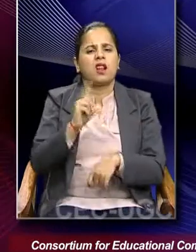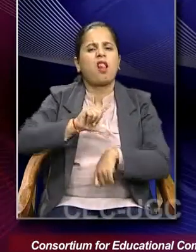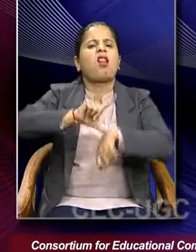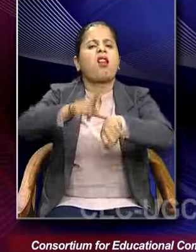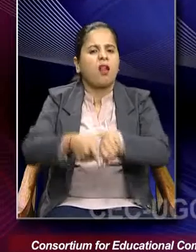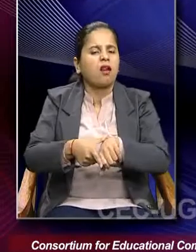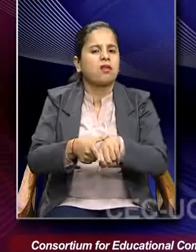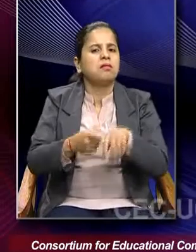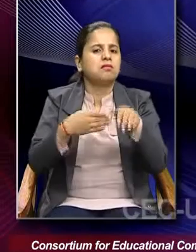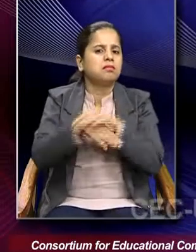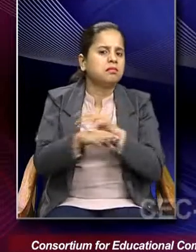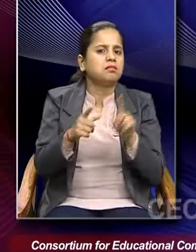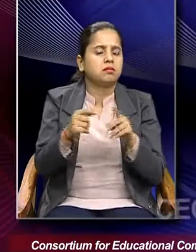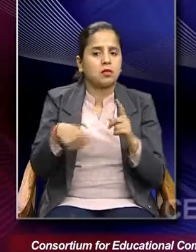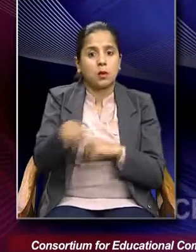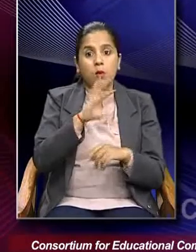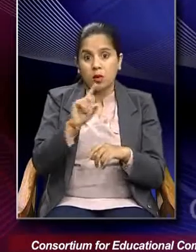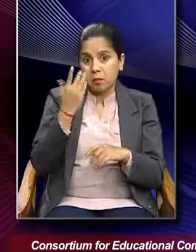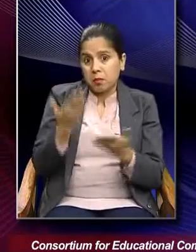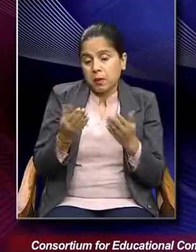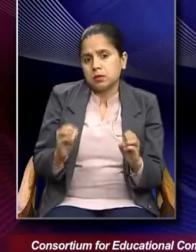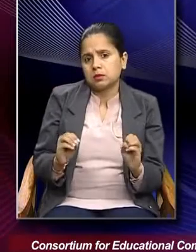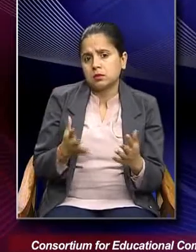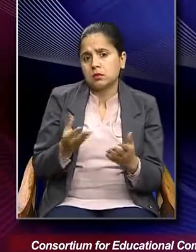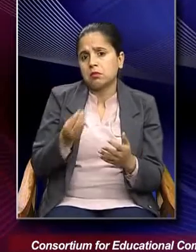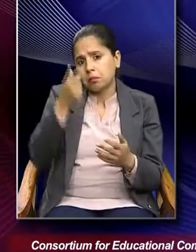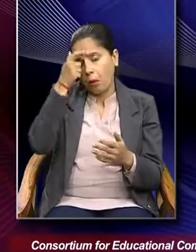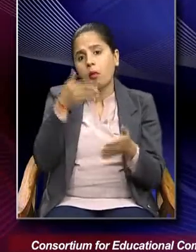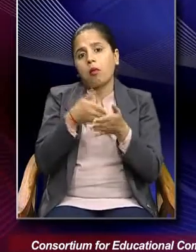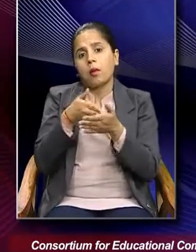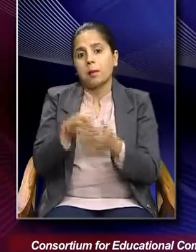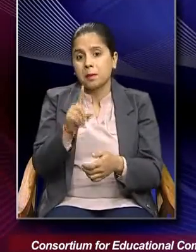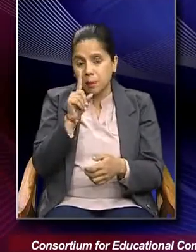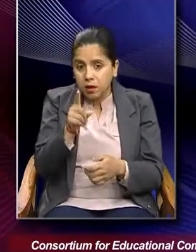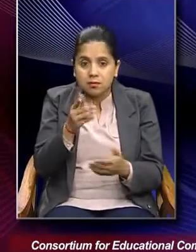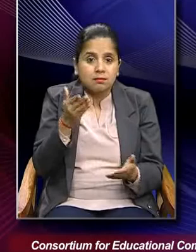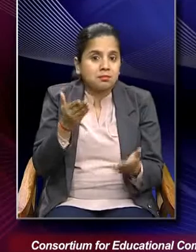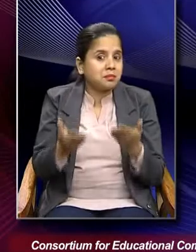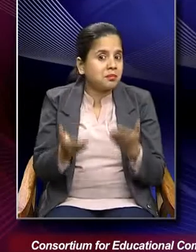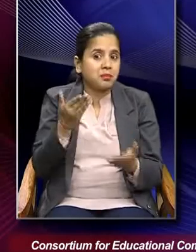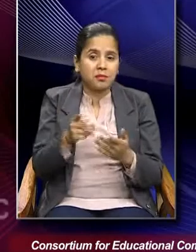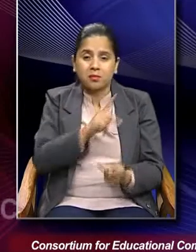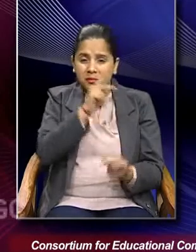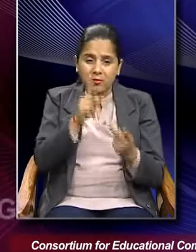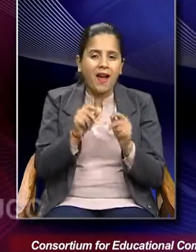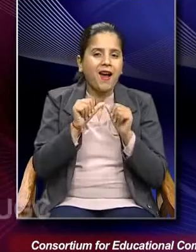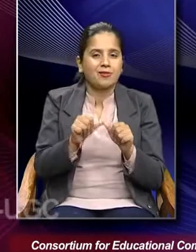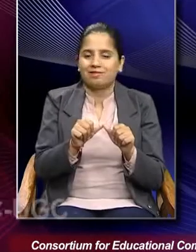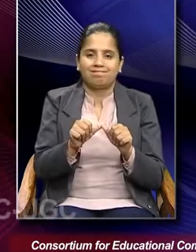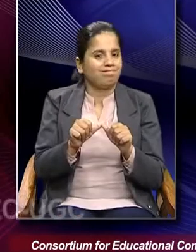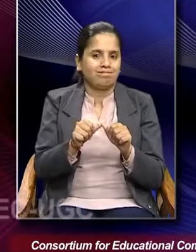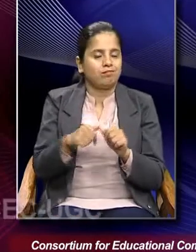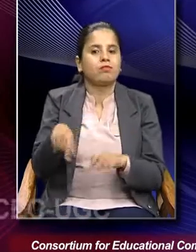that is the reason that in the initial phase they may have to face some problems. But that may not be a perfect answer to